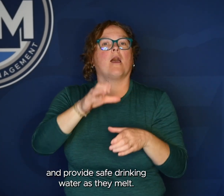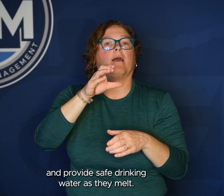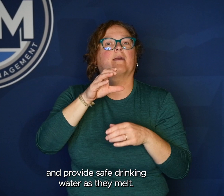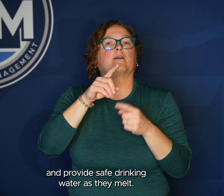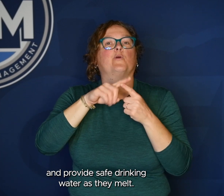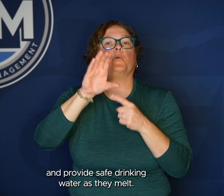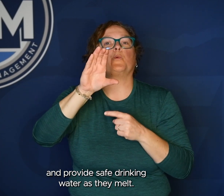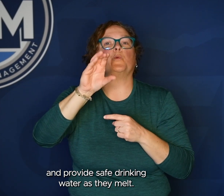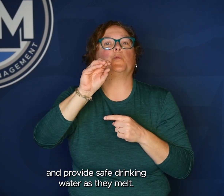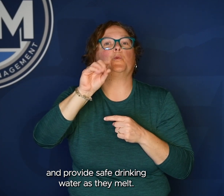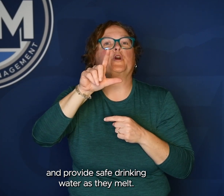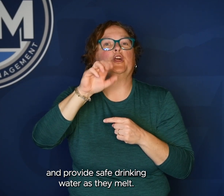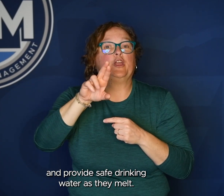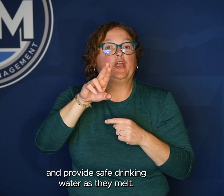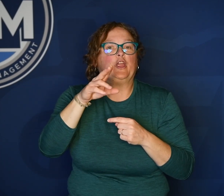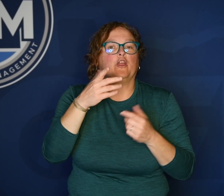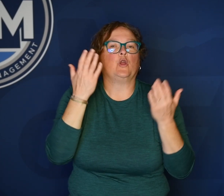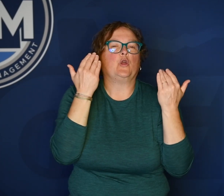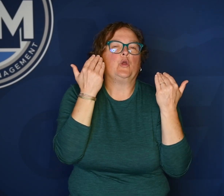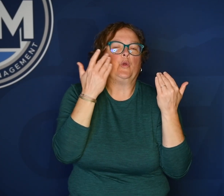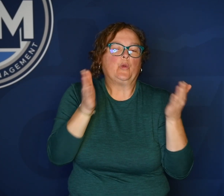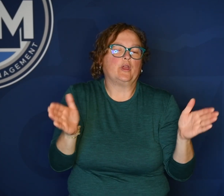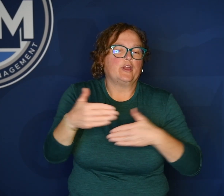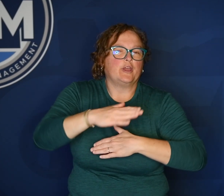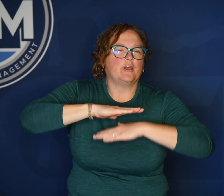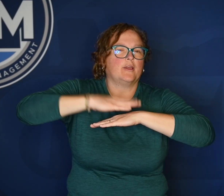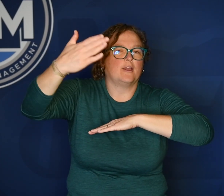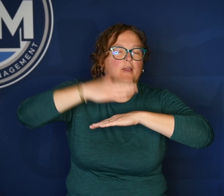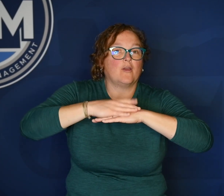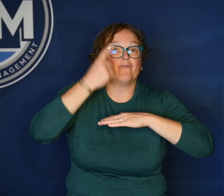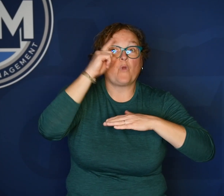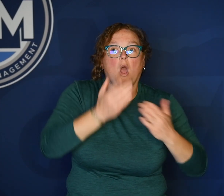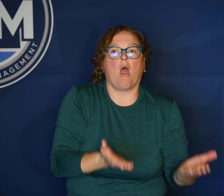safe drinking water as they melt.